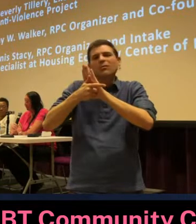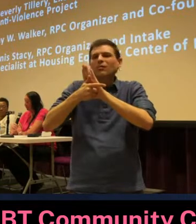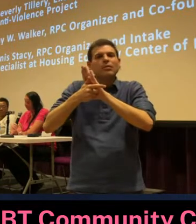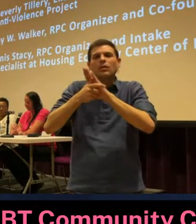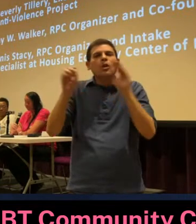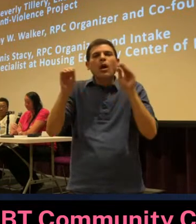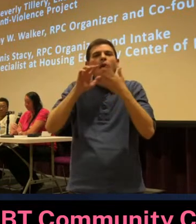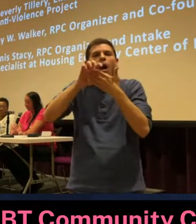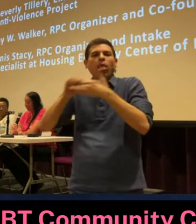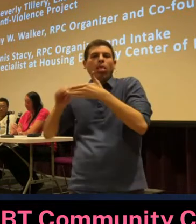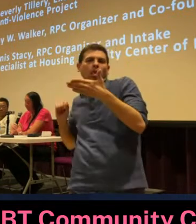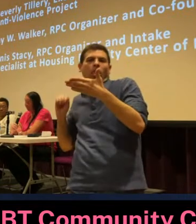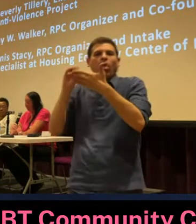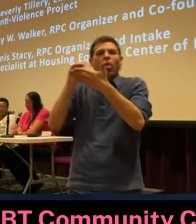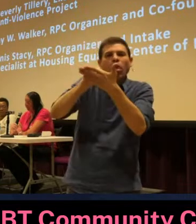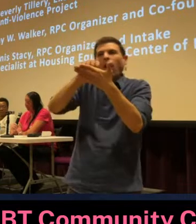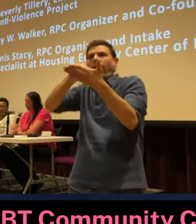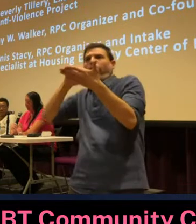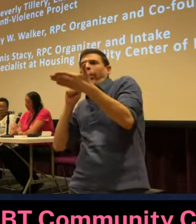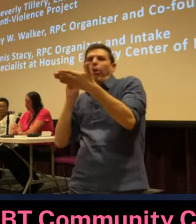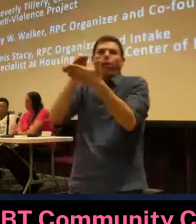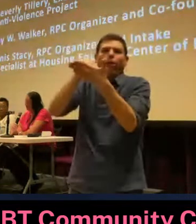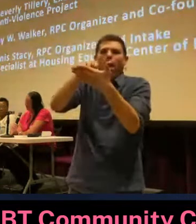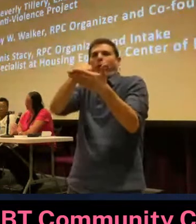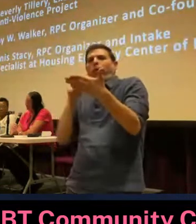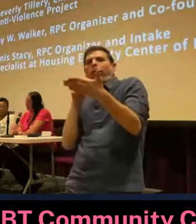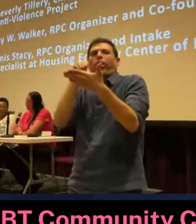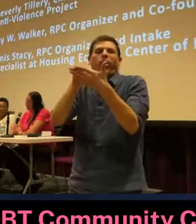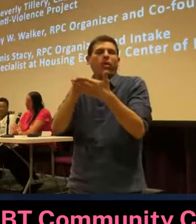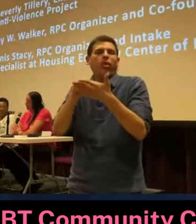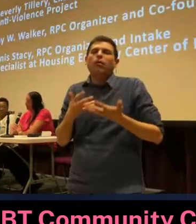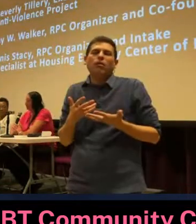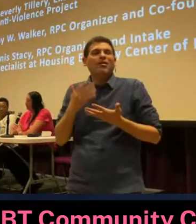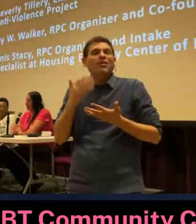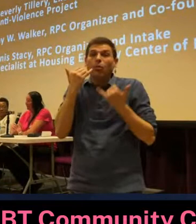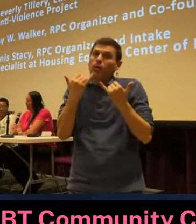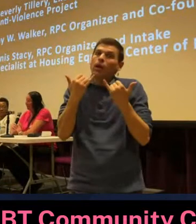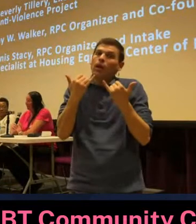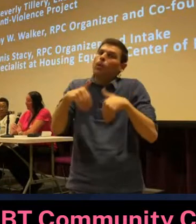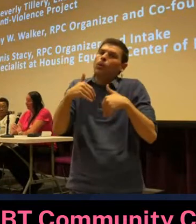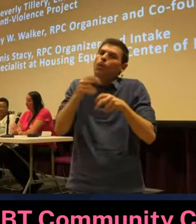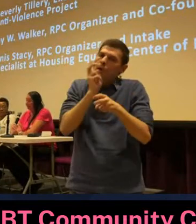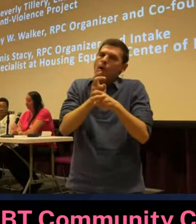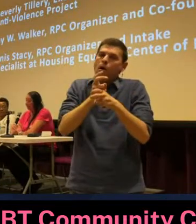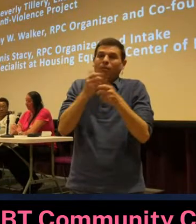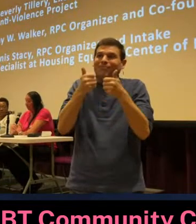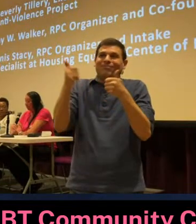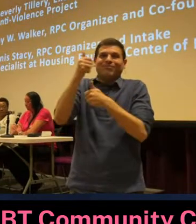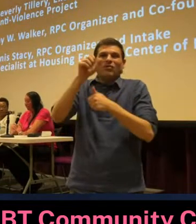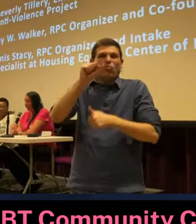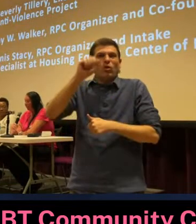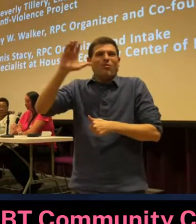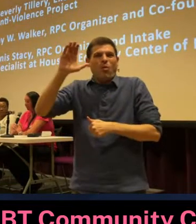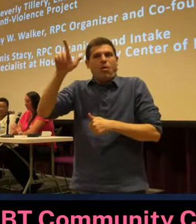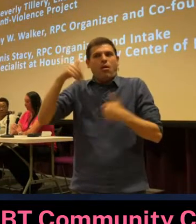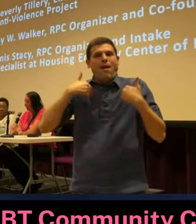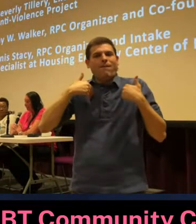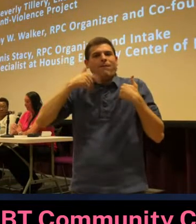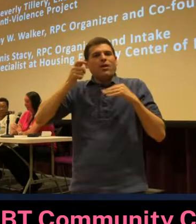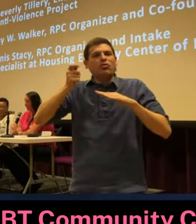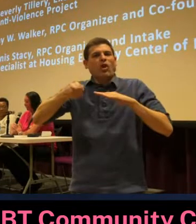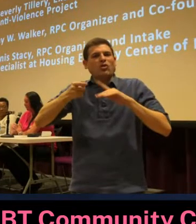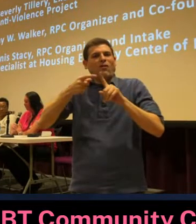again. We got that through the Trump judges, but we're working on that.